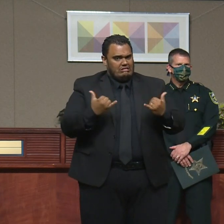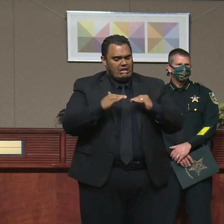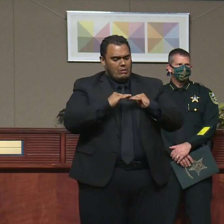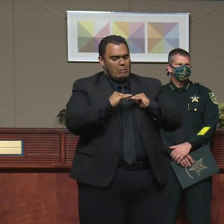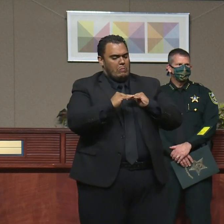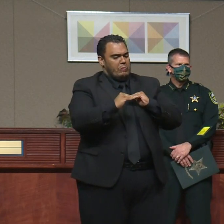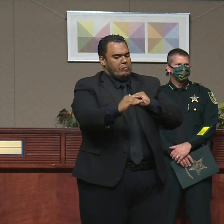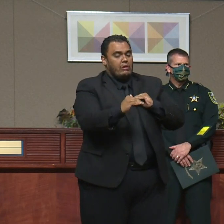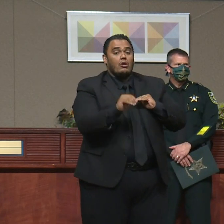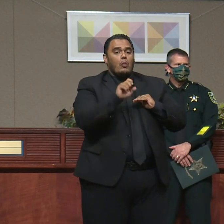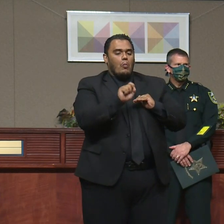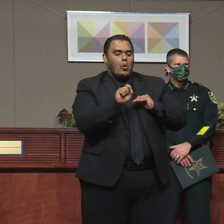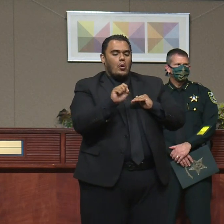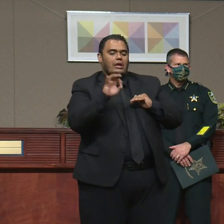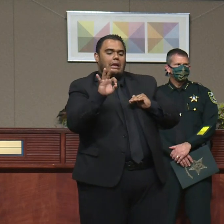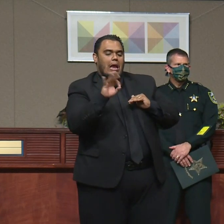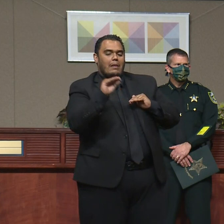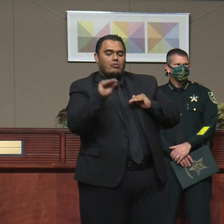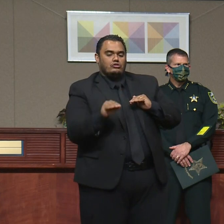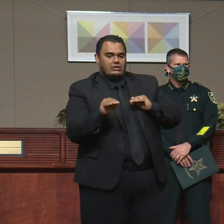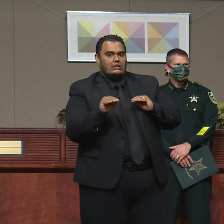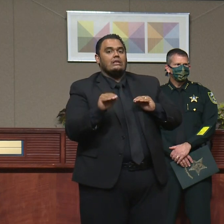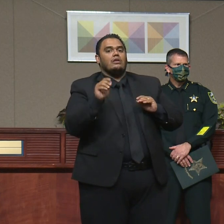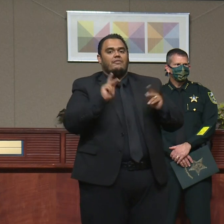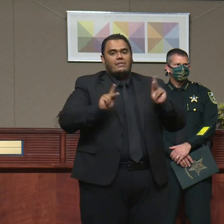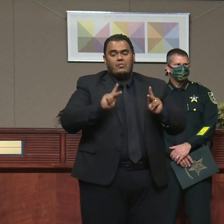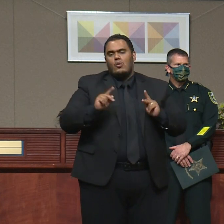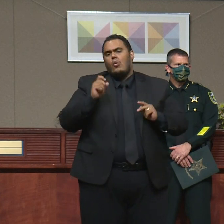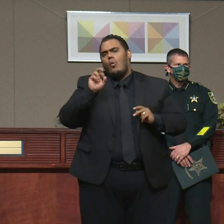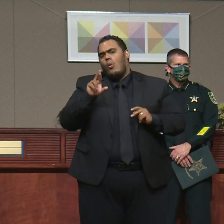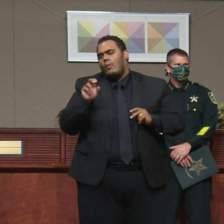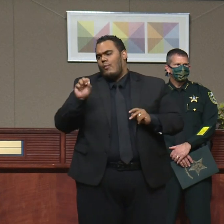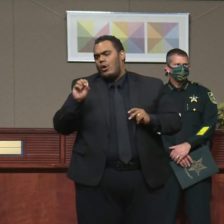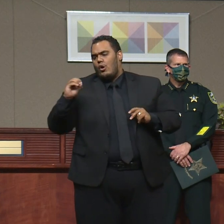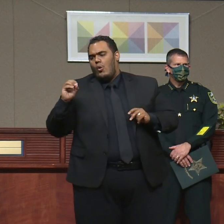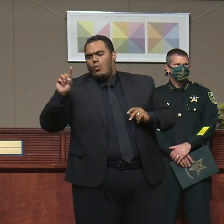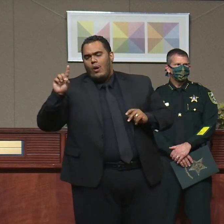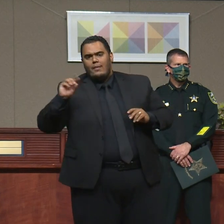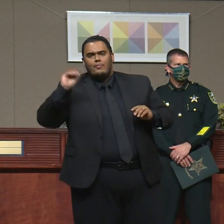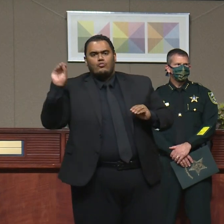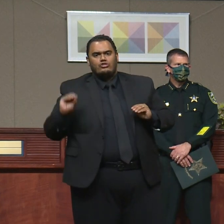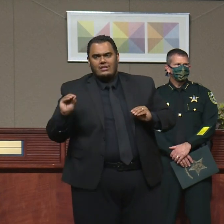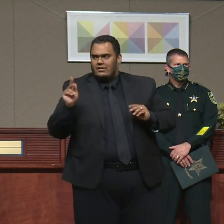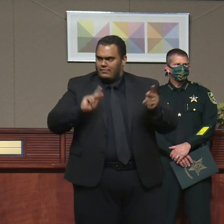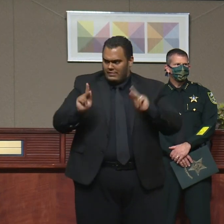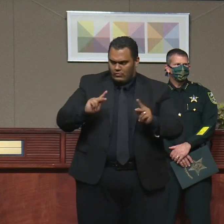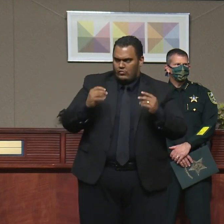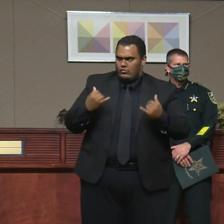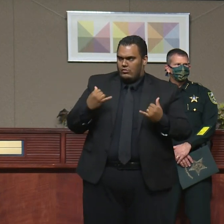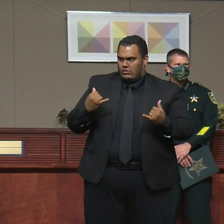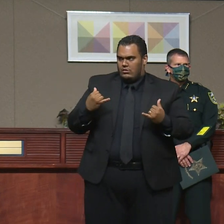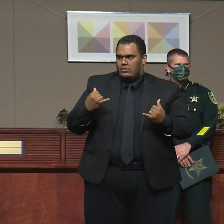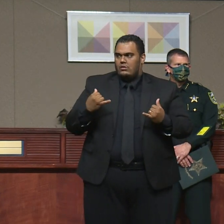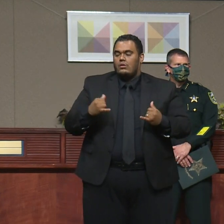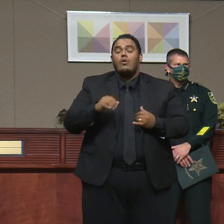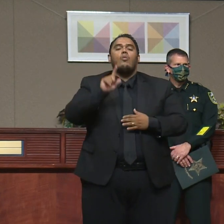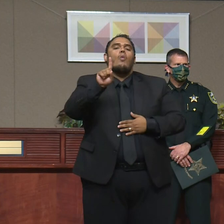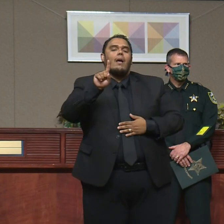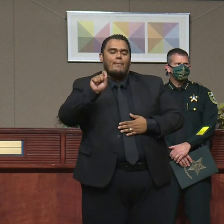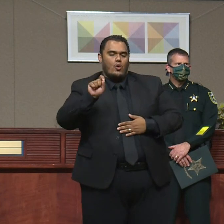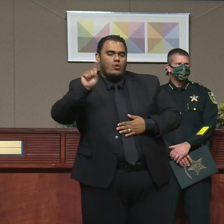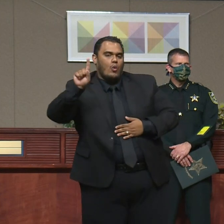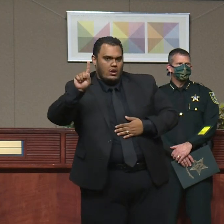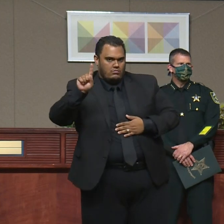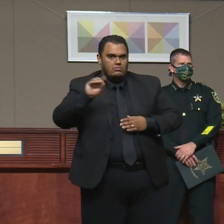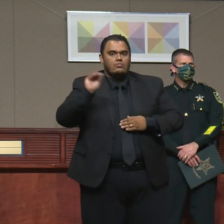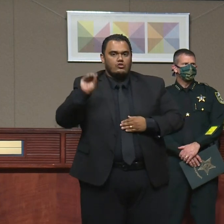1.1%. Dr. Pino will get more into that with you. At some point, we've seen a positive rate as high in